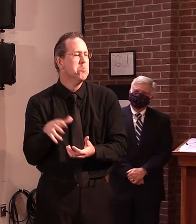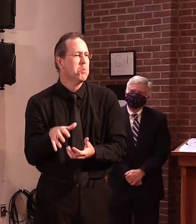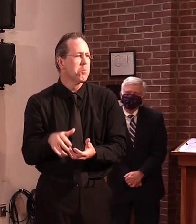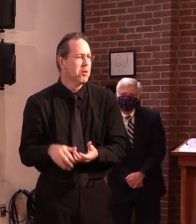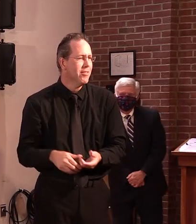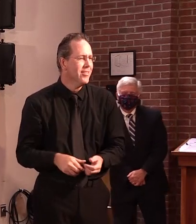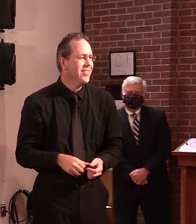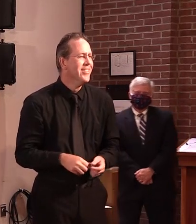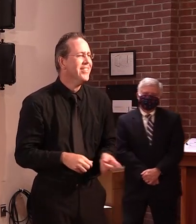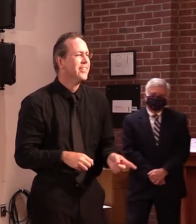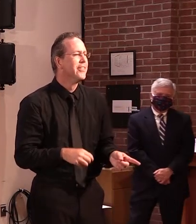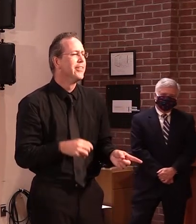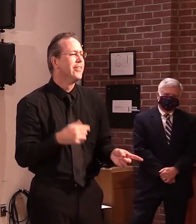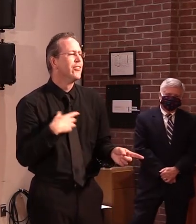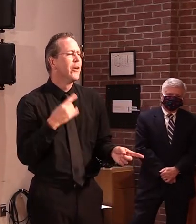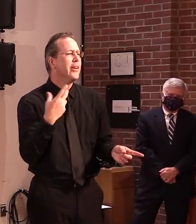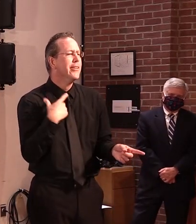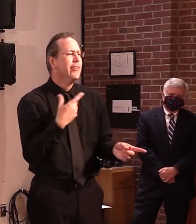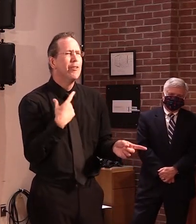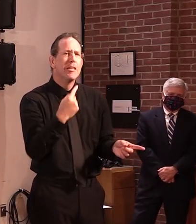Joe Lee.